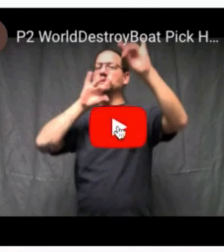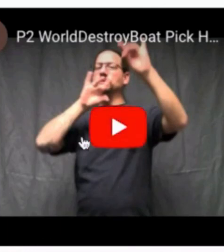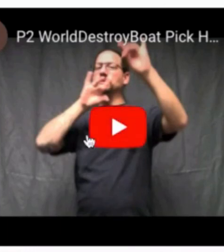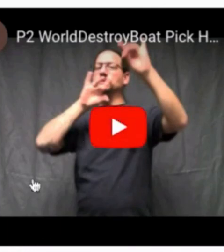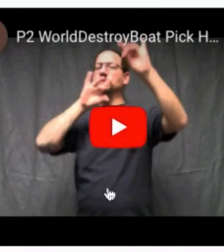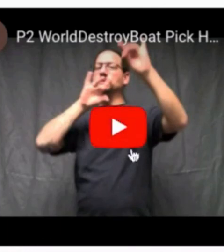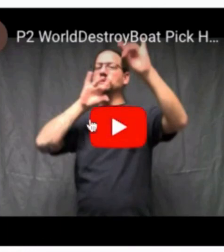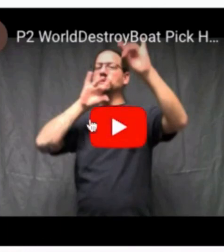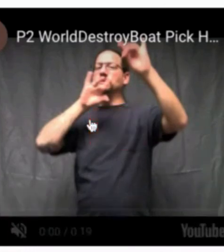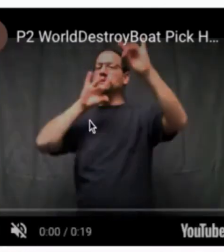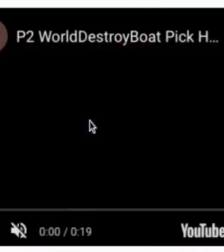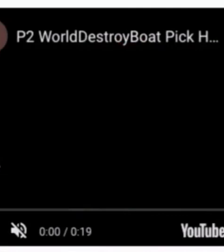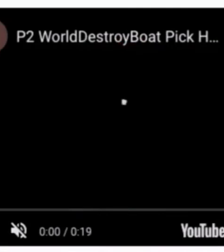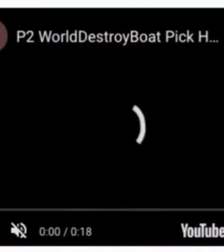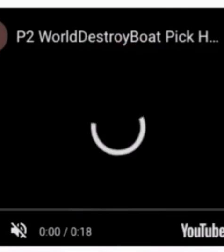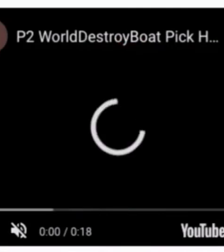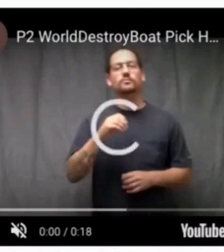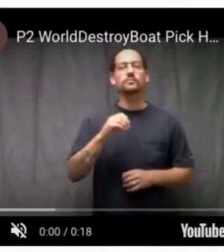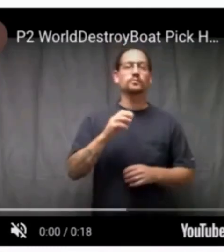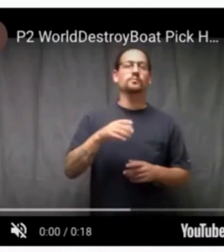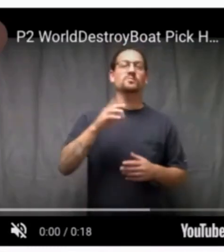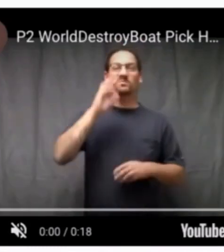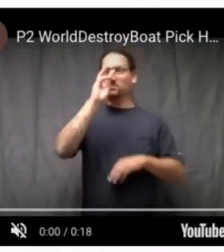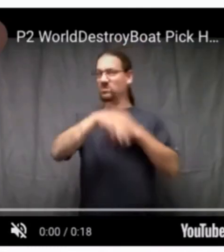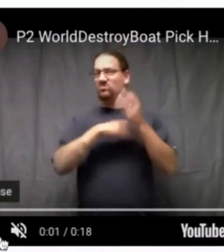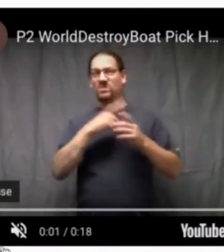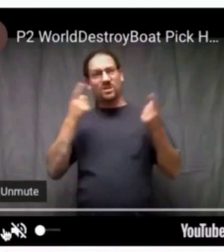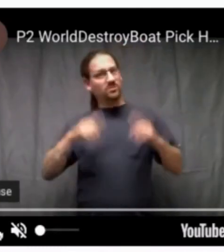verb. So here's the example.